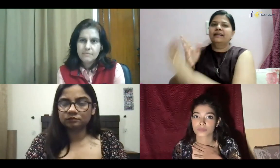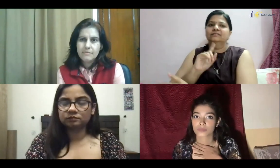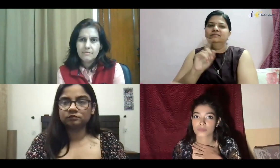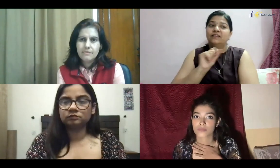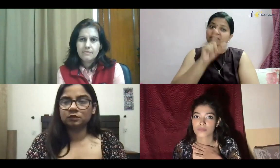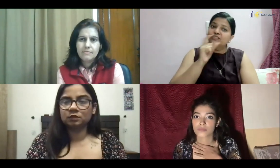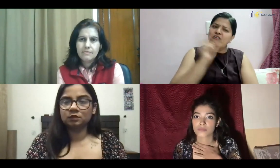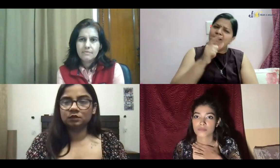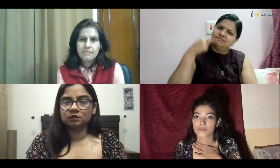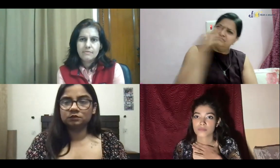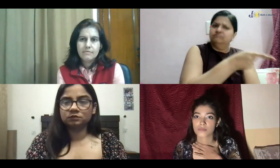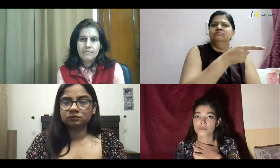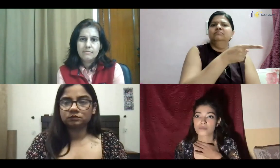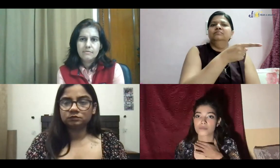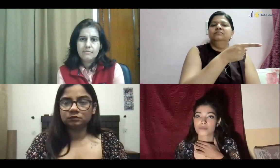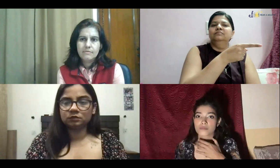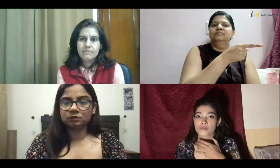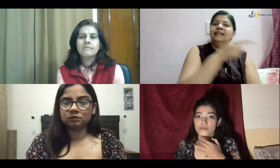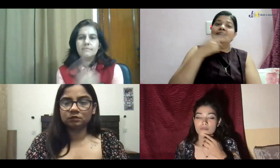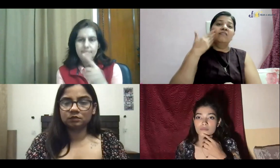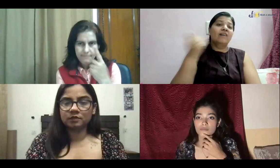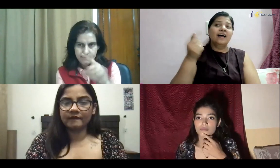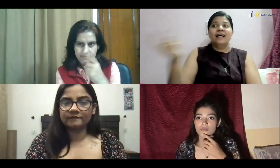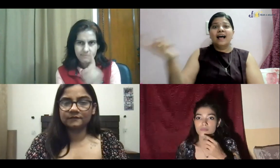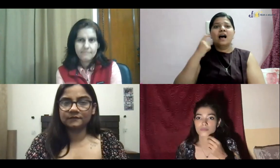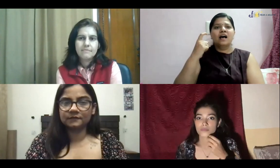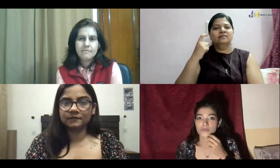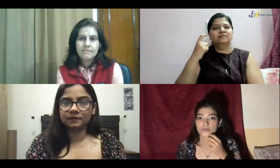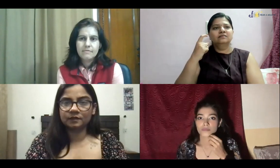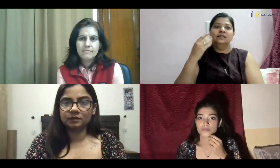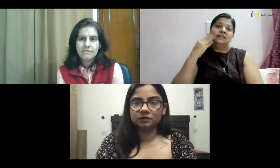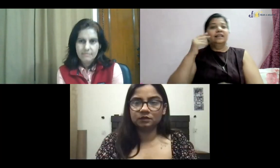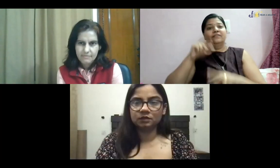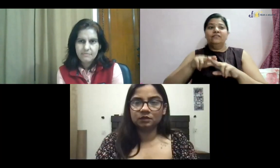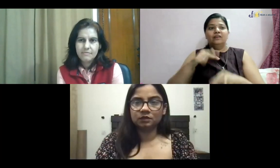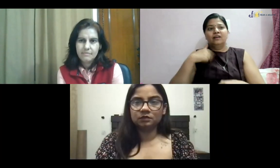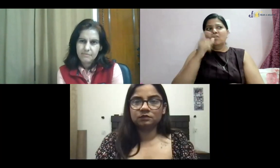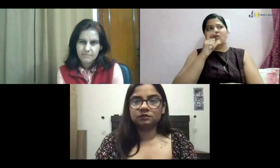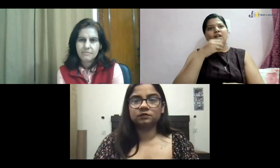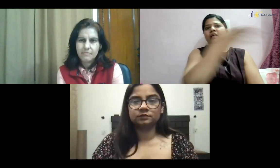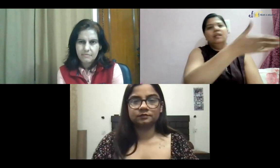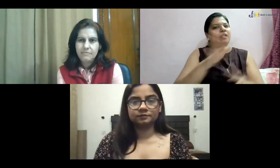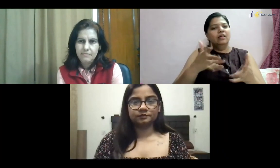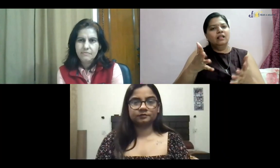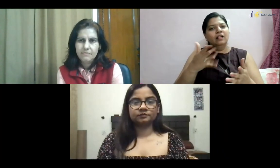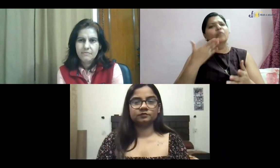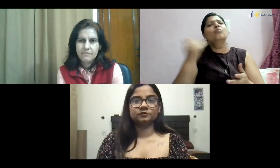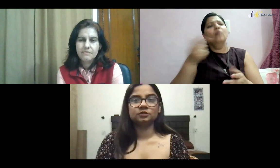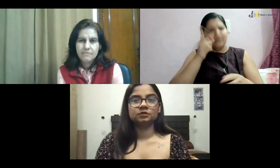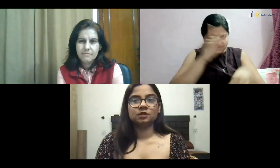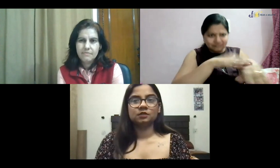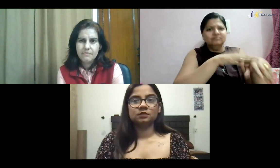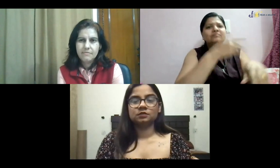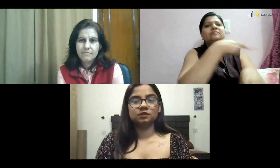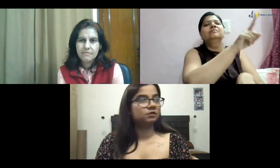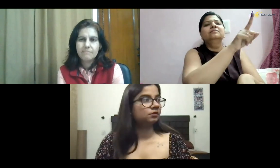the interpreter. But don't, you have to first ask your college if they are not provided with the